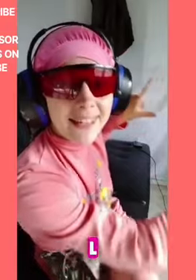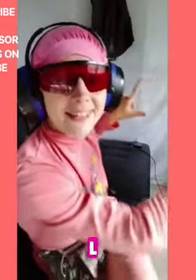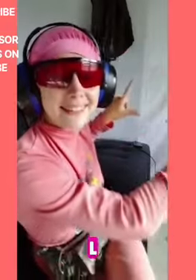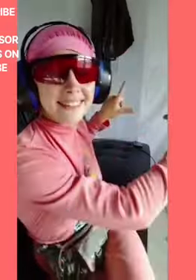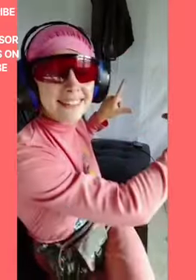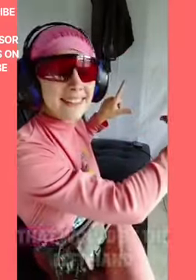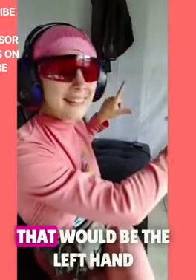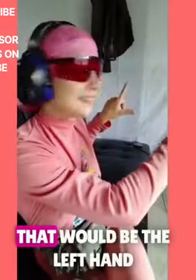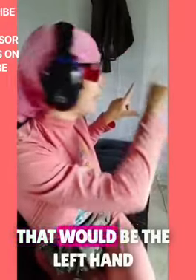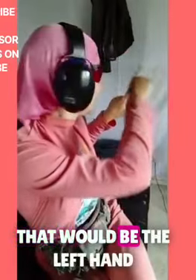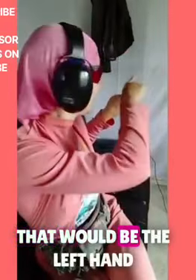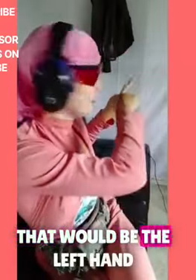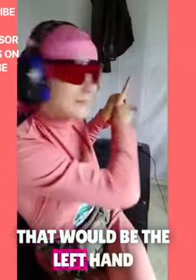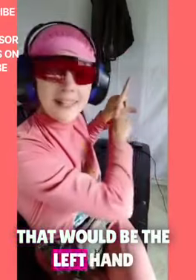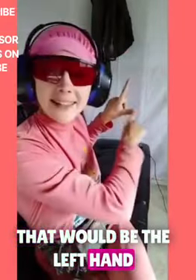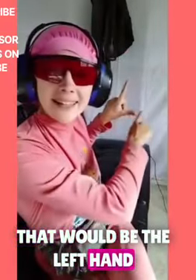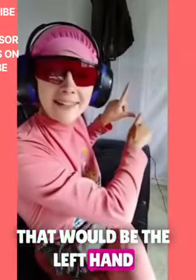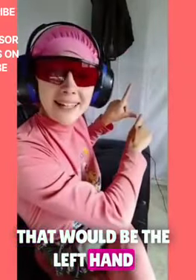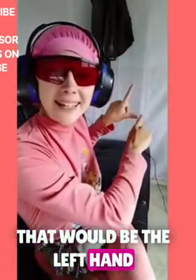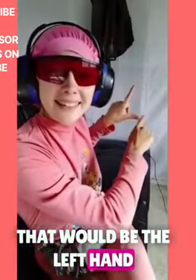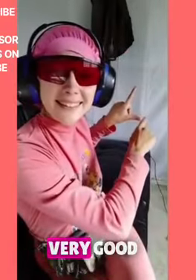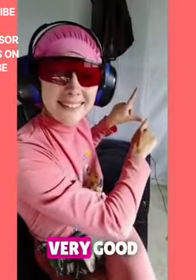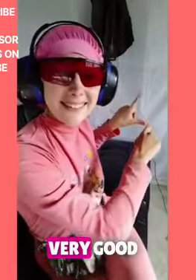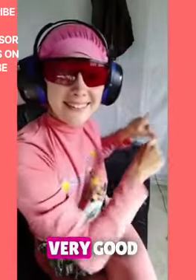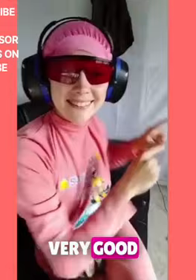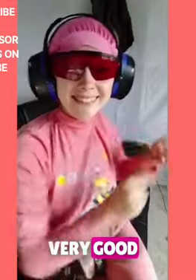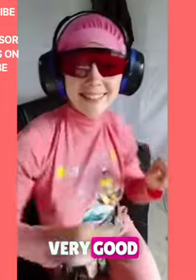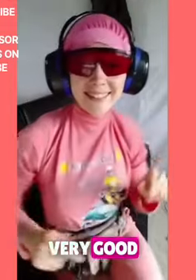dun, dun. And that would be the left hand. Very good.